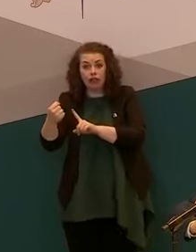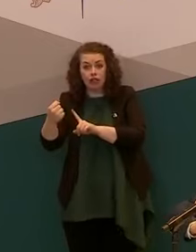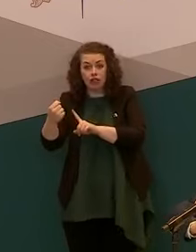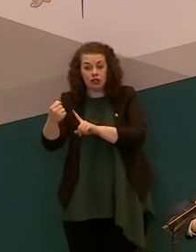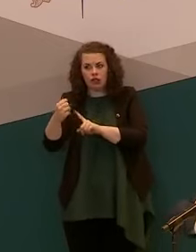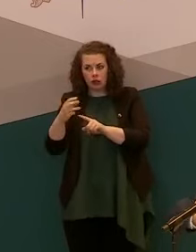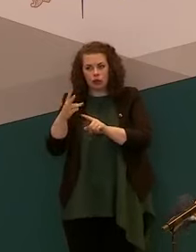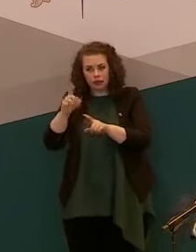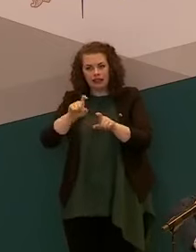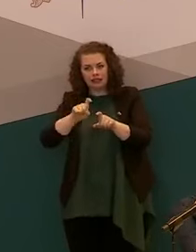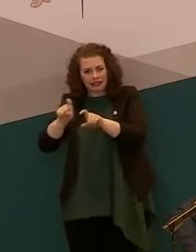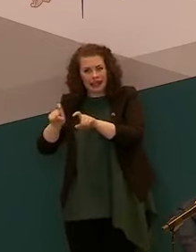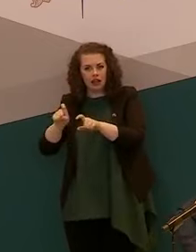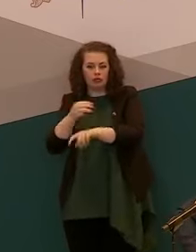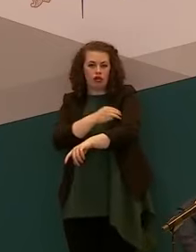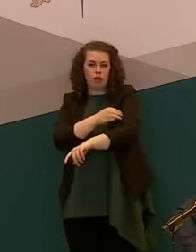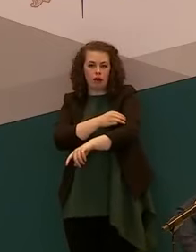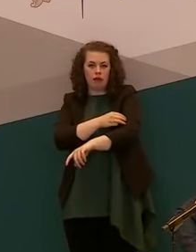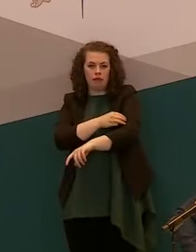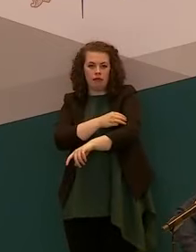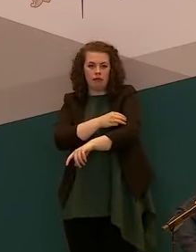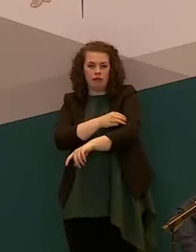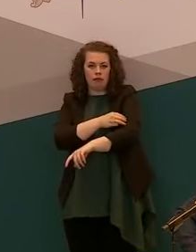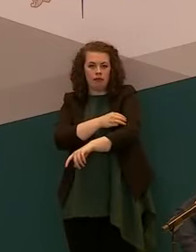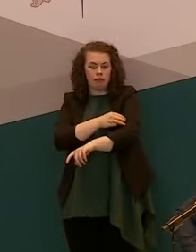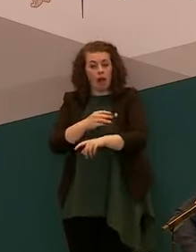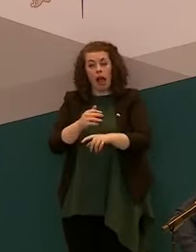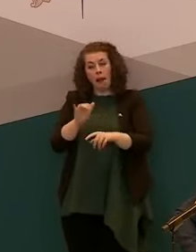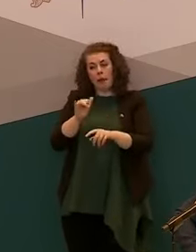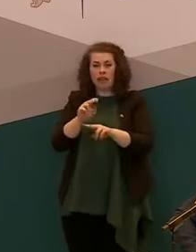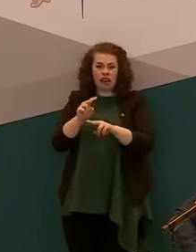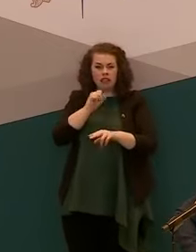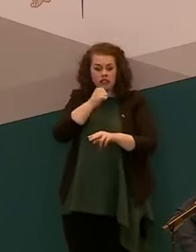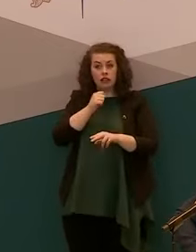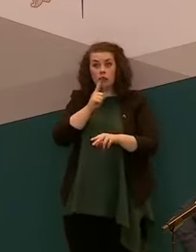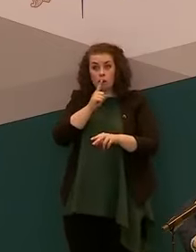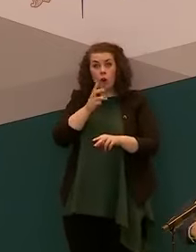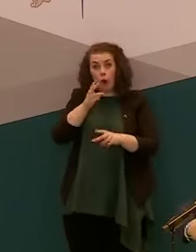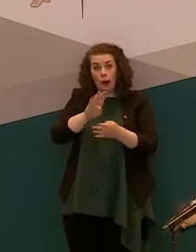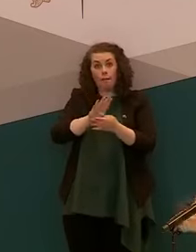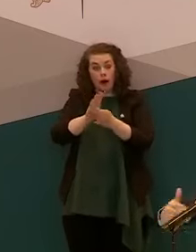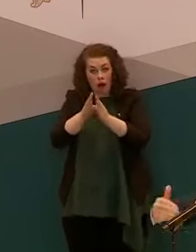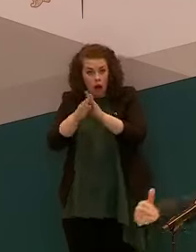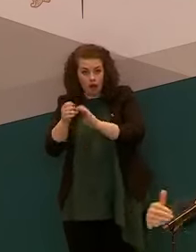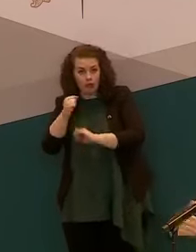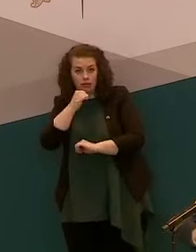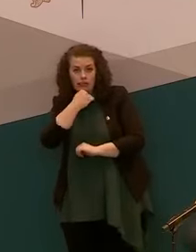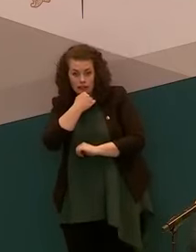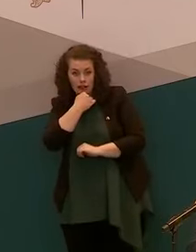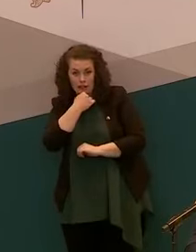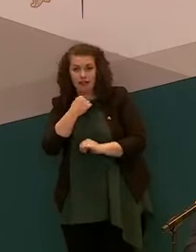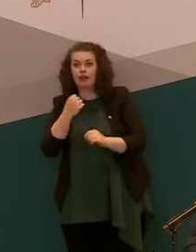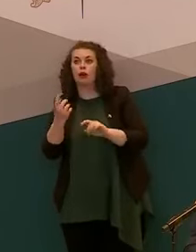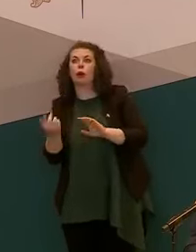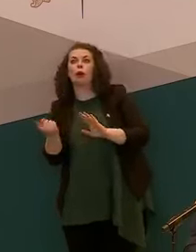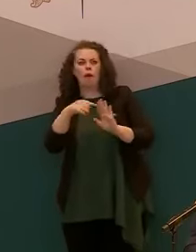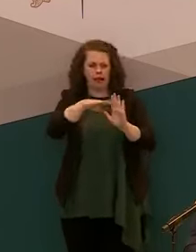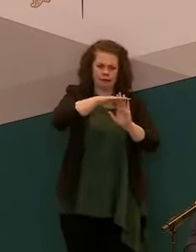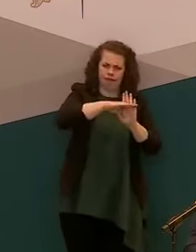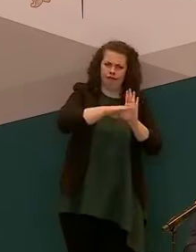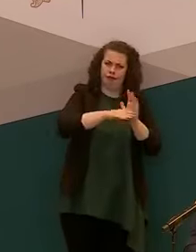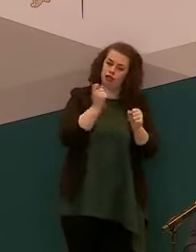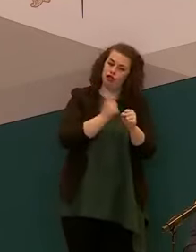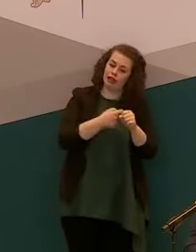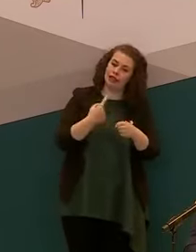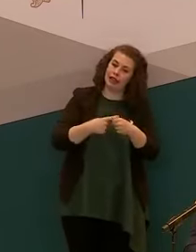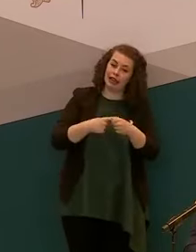quickly as we would if we jumped up to 2.4, but it would put us on an unsustainable track where we'd have to take measures to address that. So we really